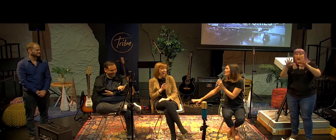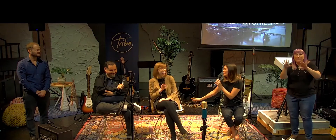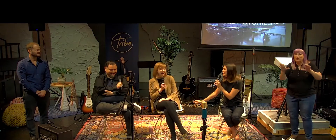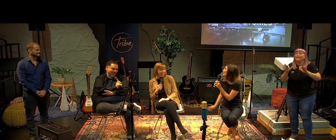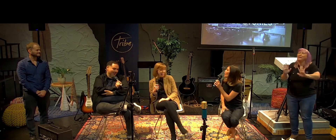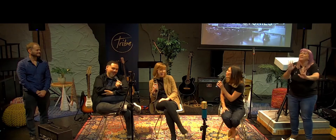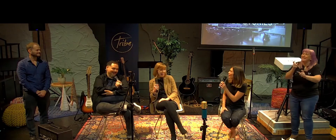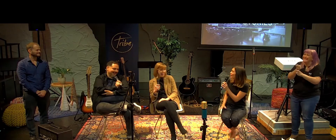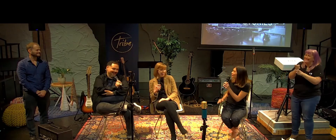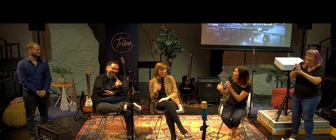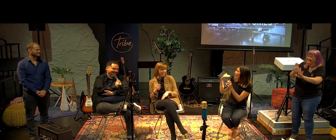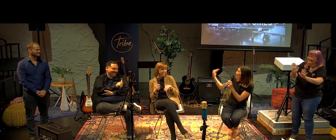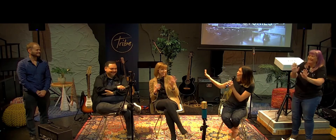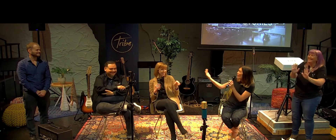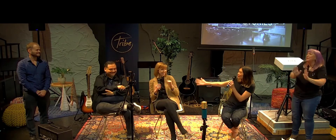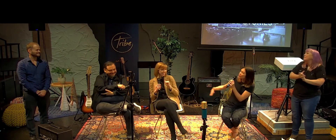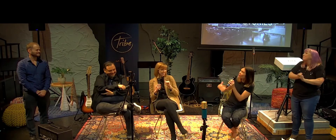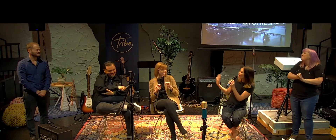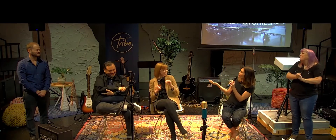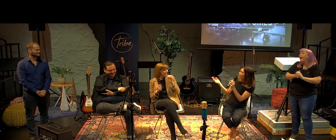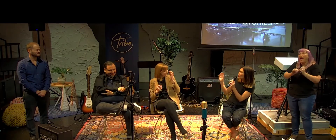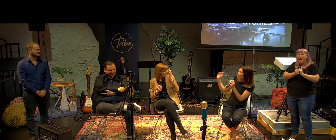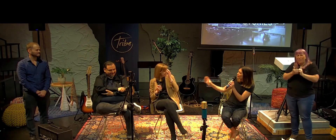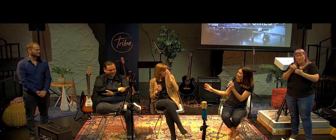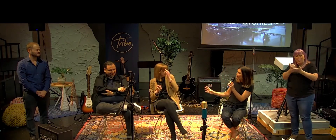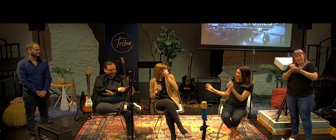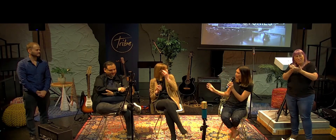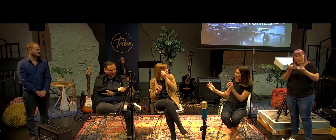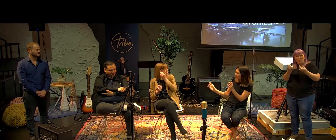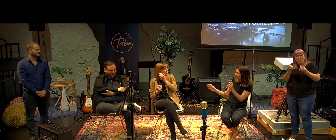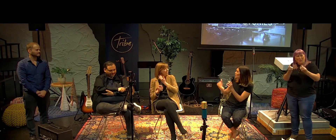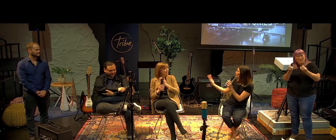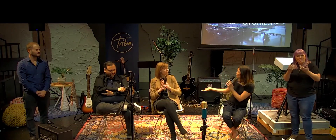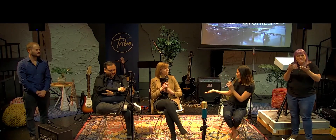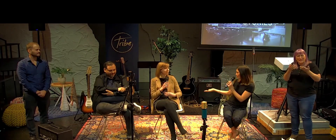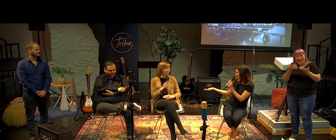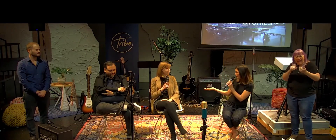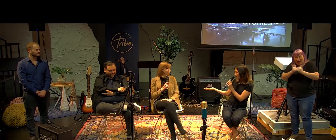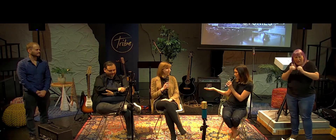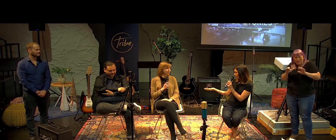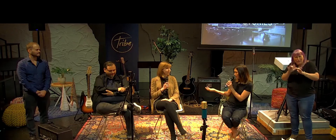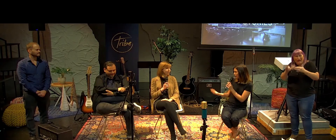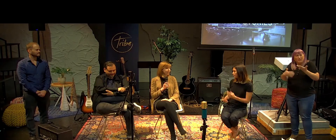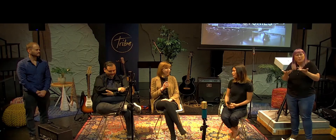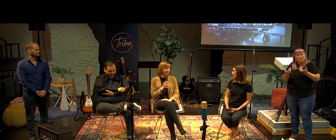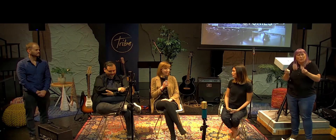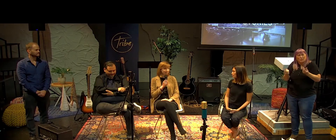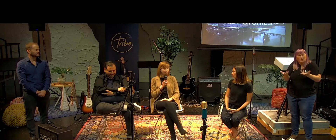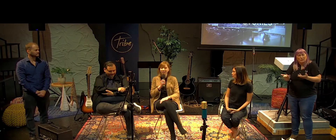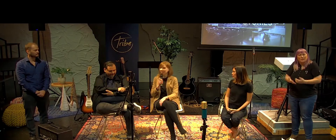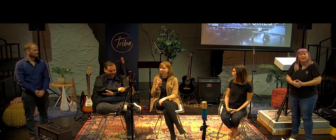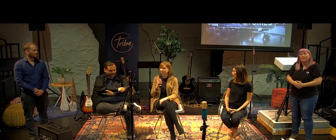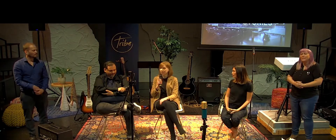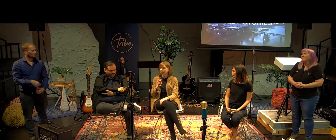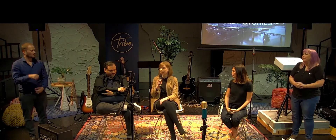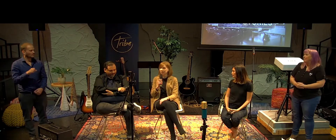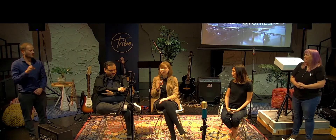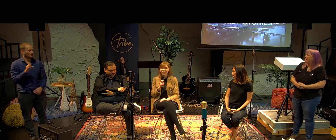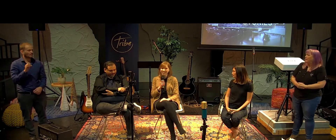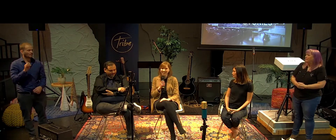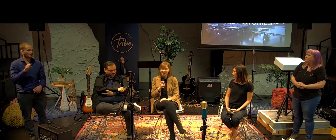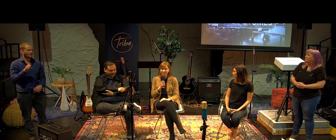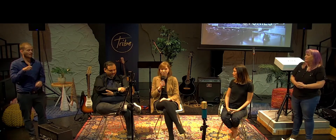I'm teasing. But, you know, how did you help him? What was the method? Explain to us a little bit about what you do. Yeah, this has been